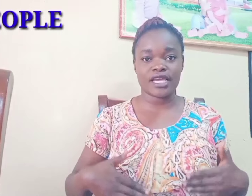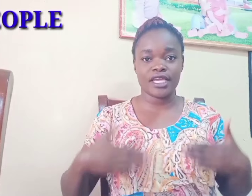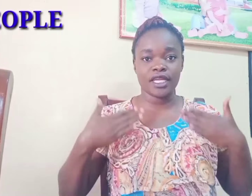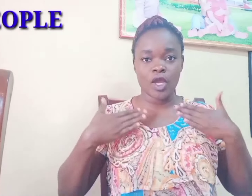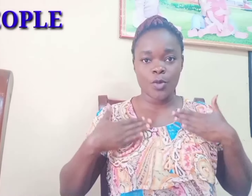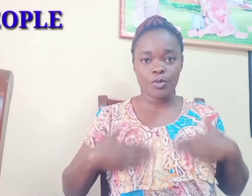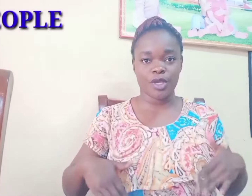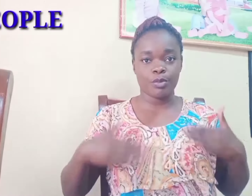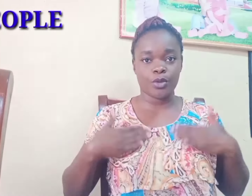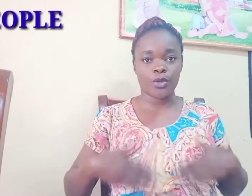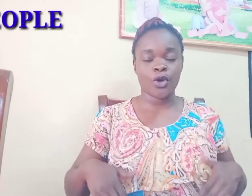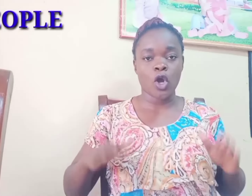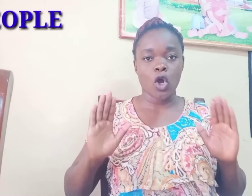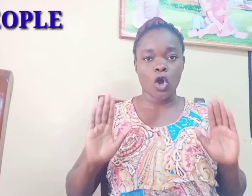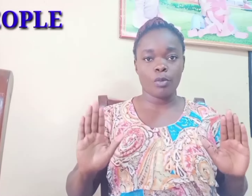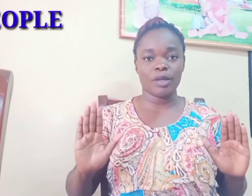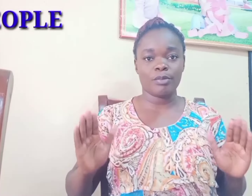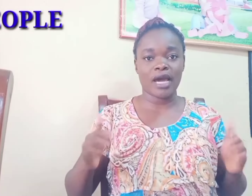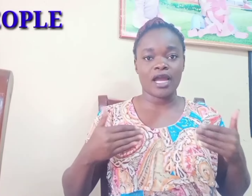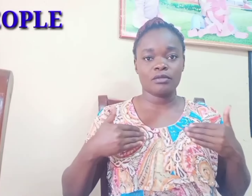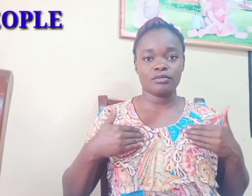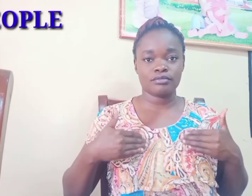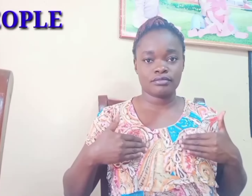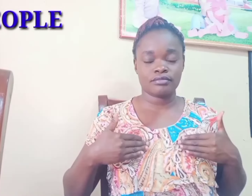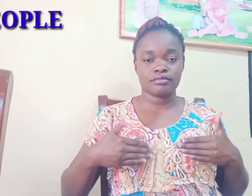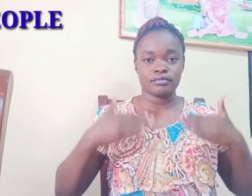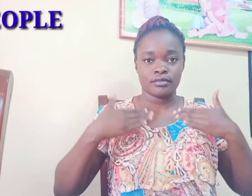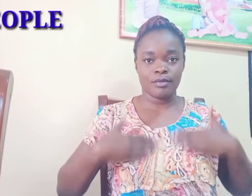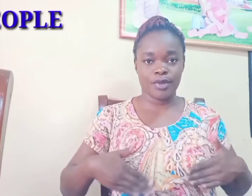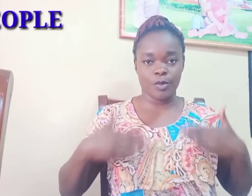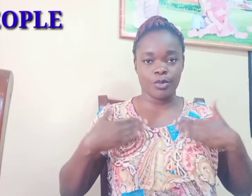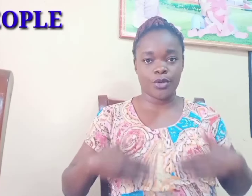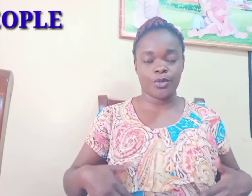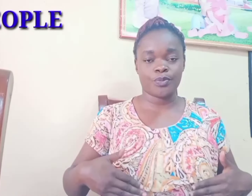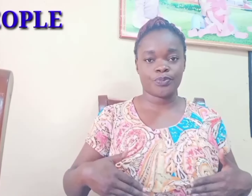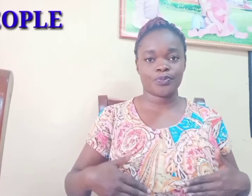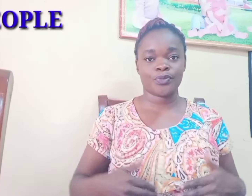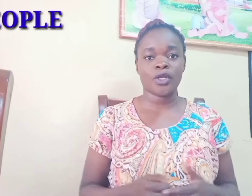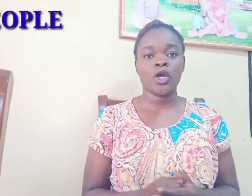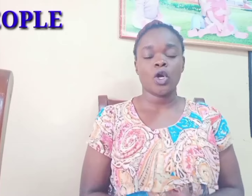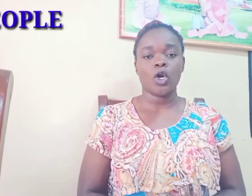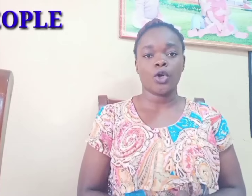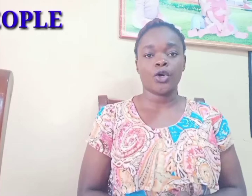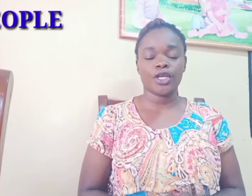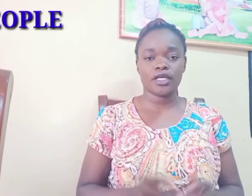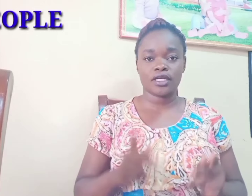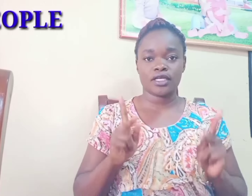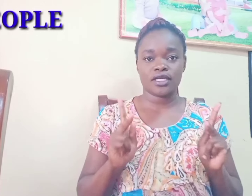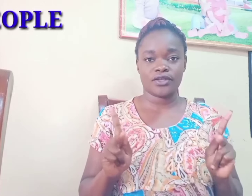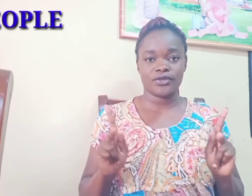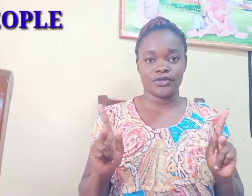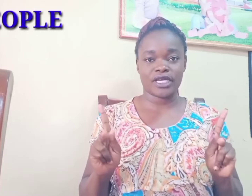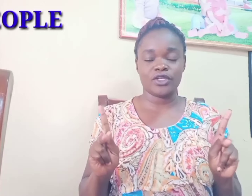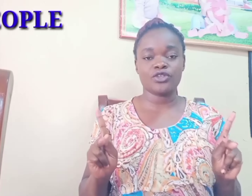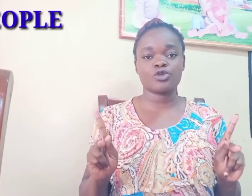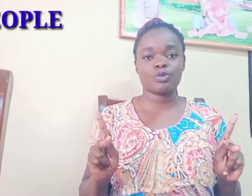we saying people. Open palm, people. Or can you